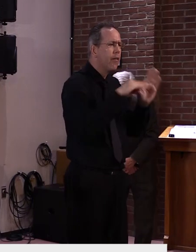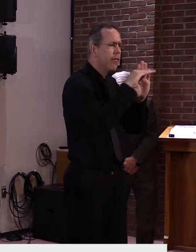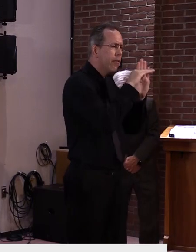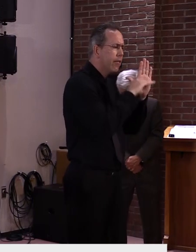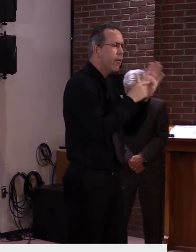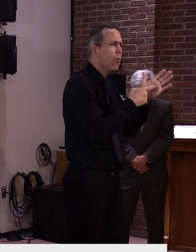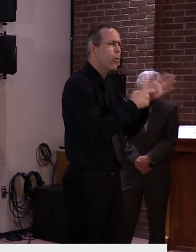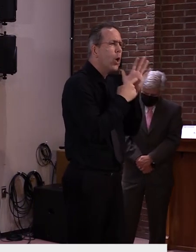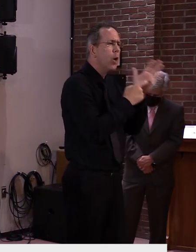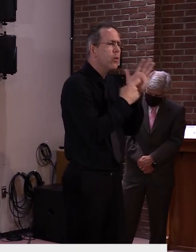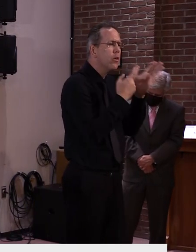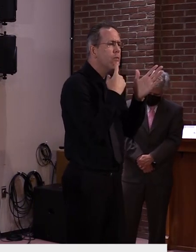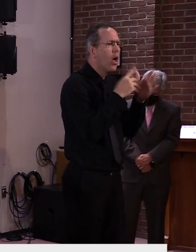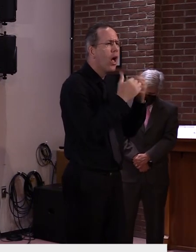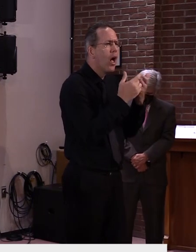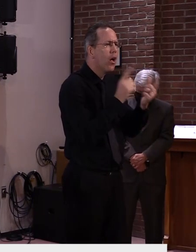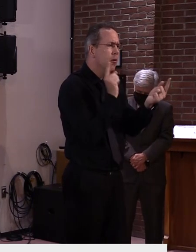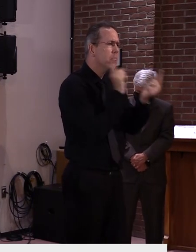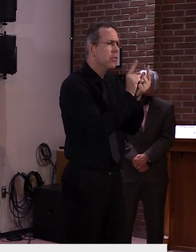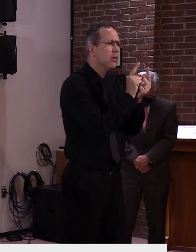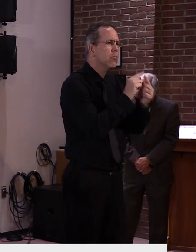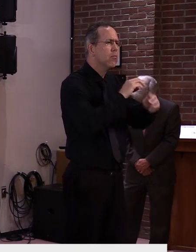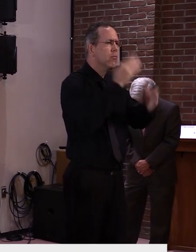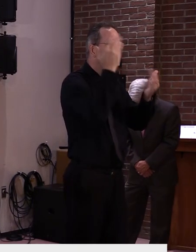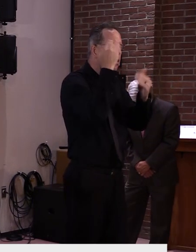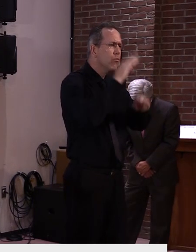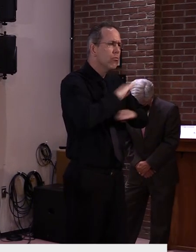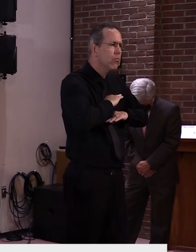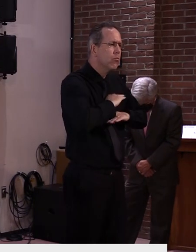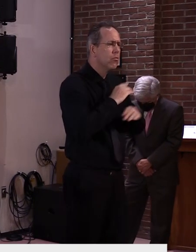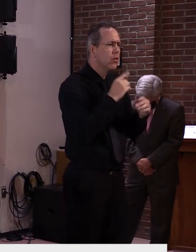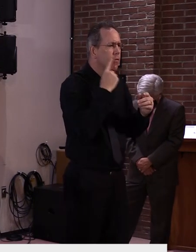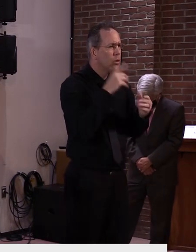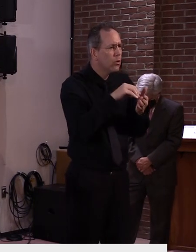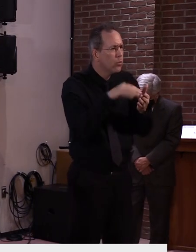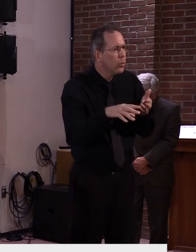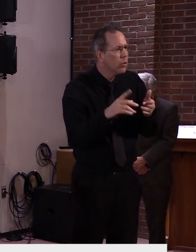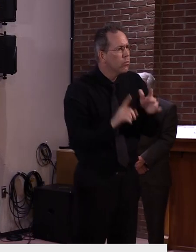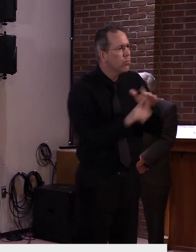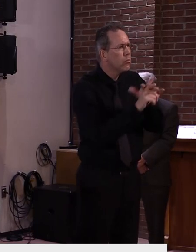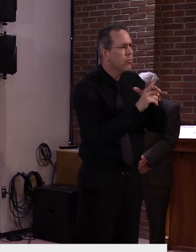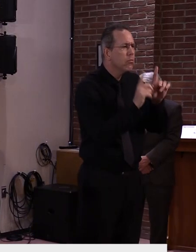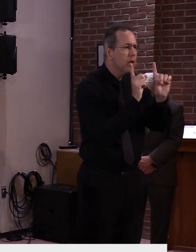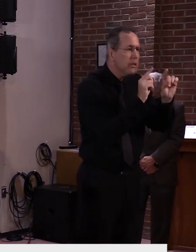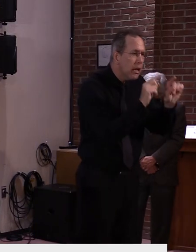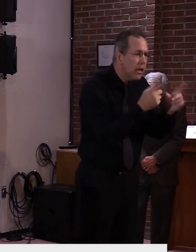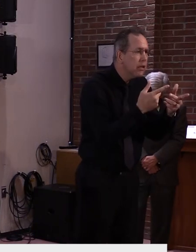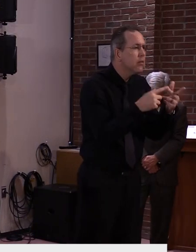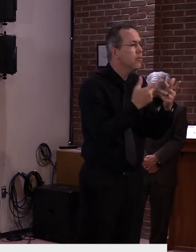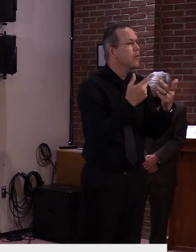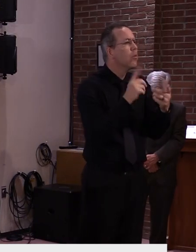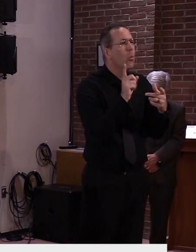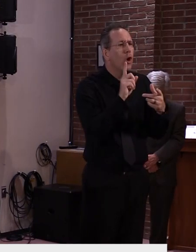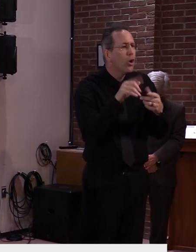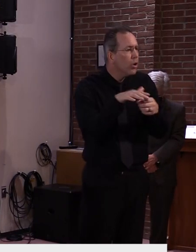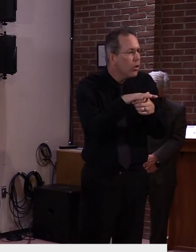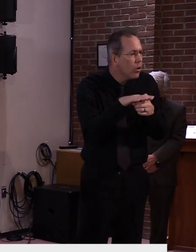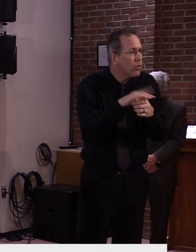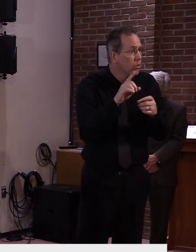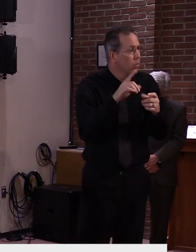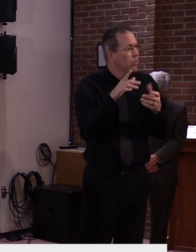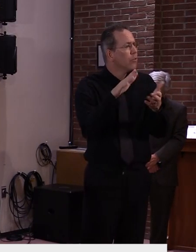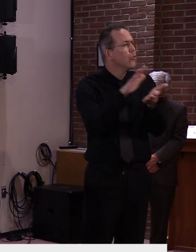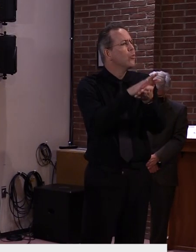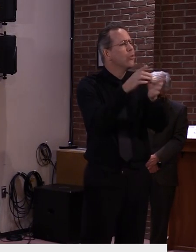needs to be some say regulation of this at the local level, and we think that's most appropriate for school boards and their administration to